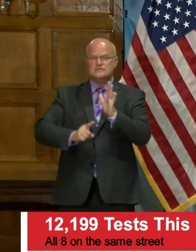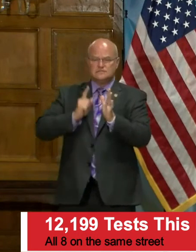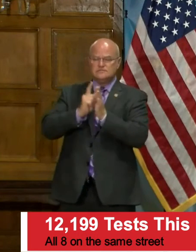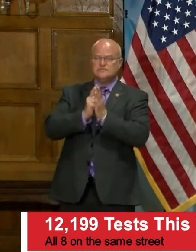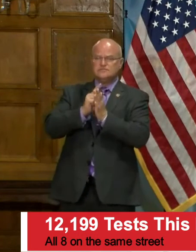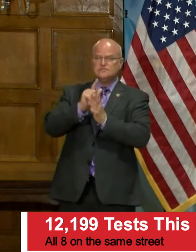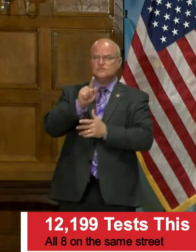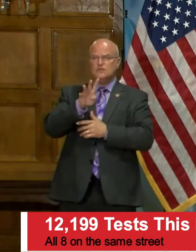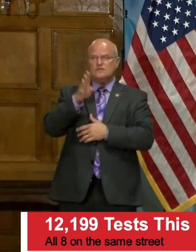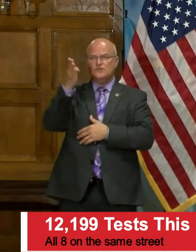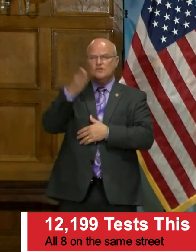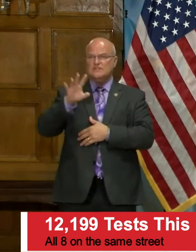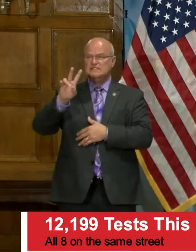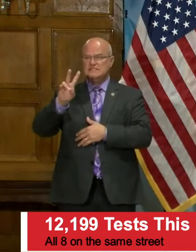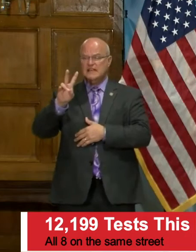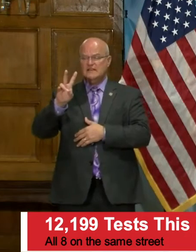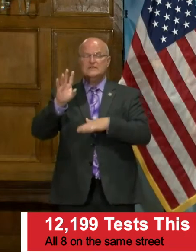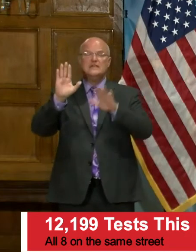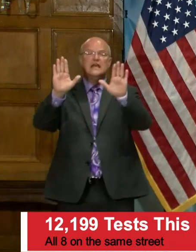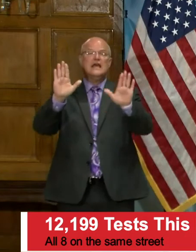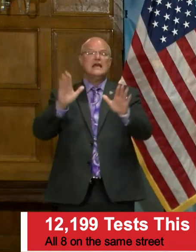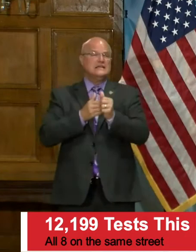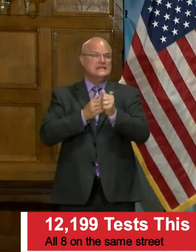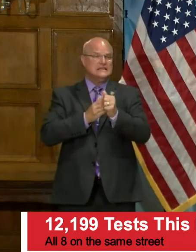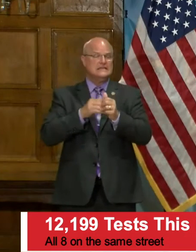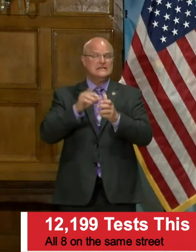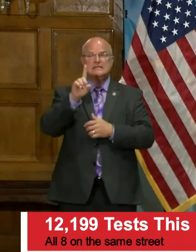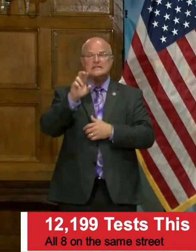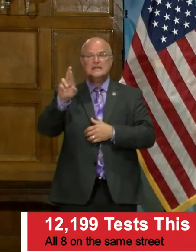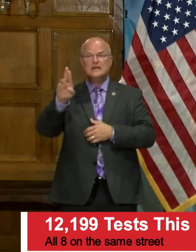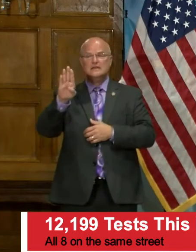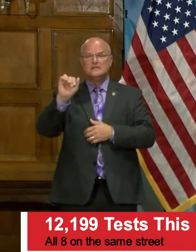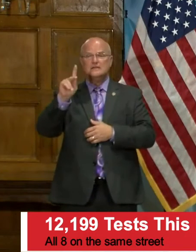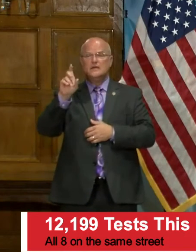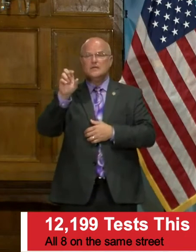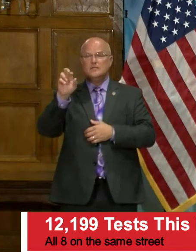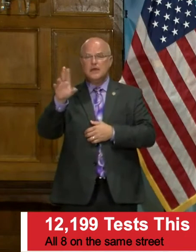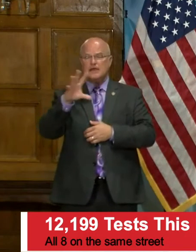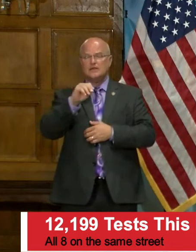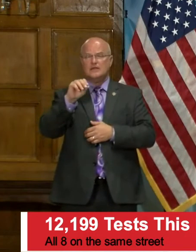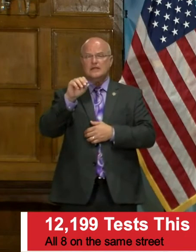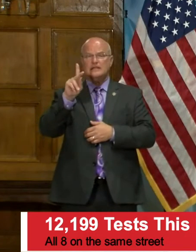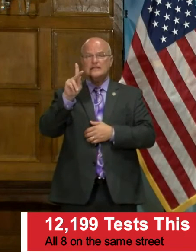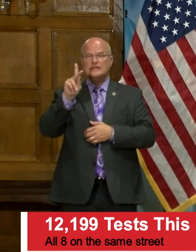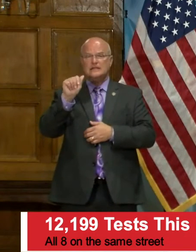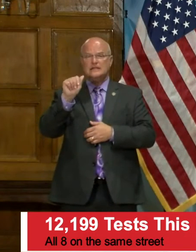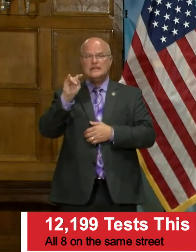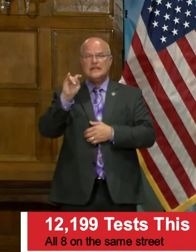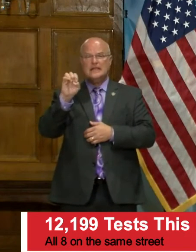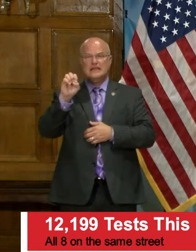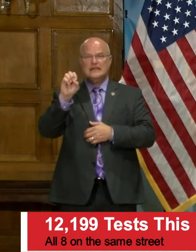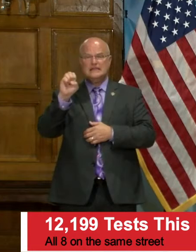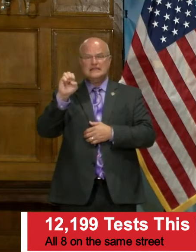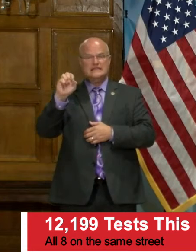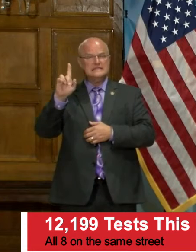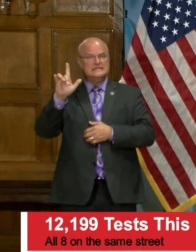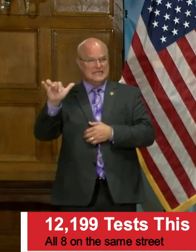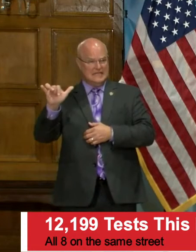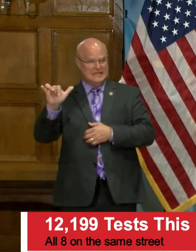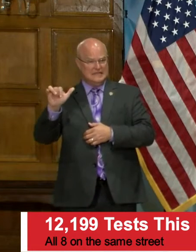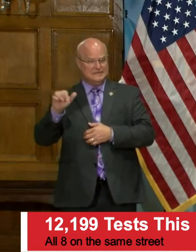24/7, and under excellent leadership, Dr. Baker and Dr. Katie Seeley. The UAMS